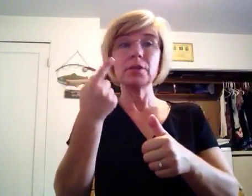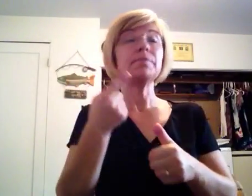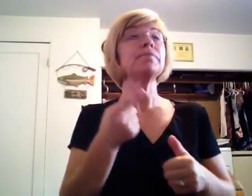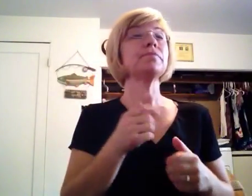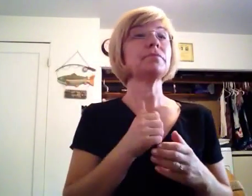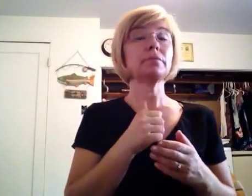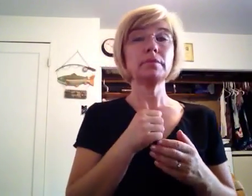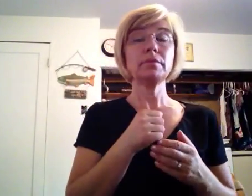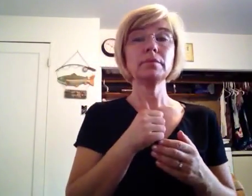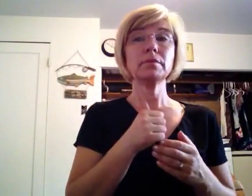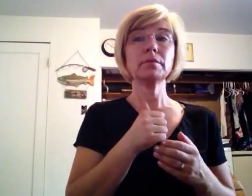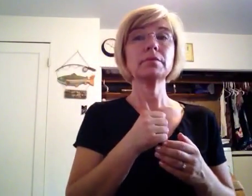is producers.